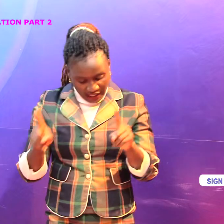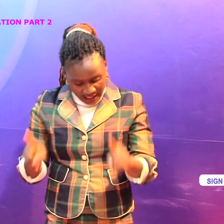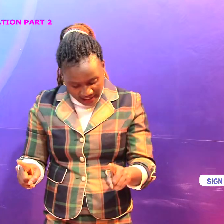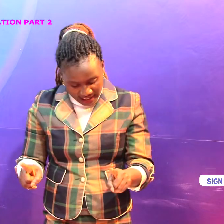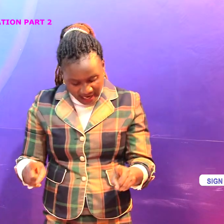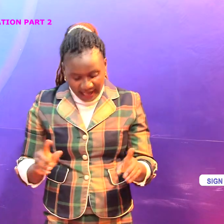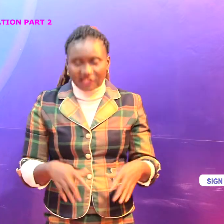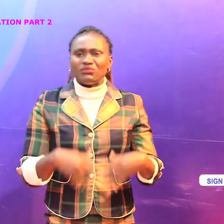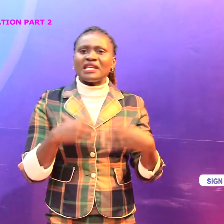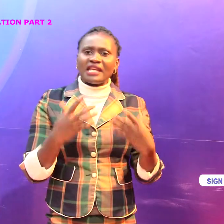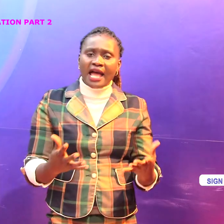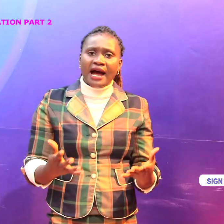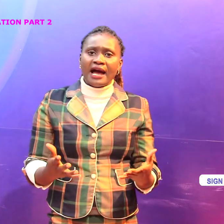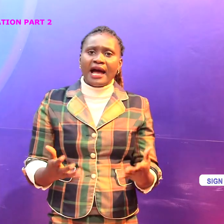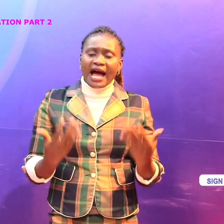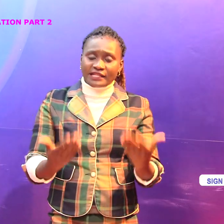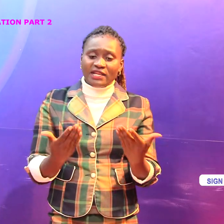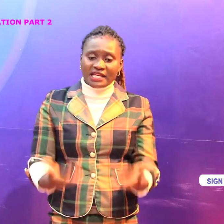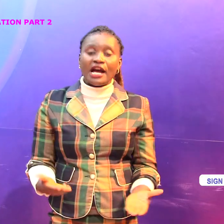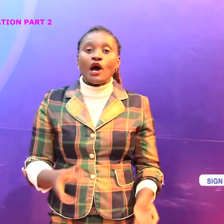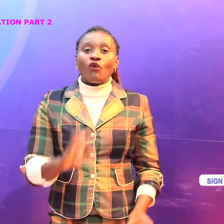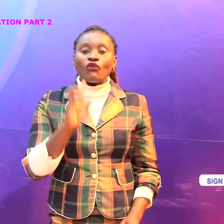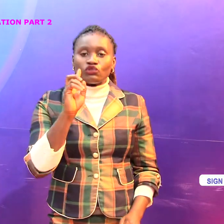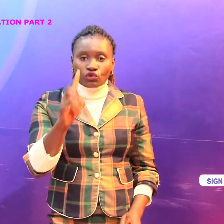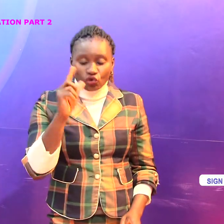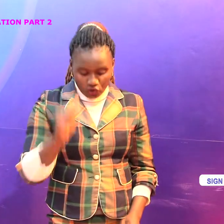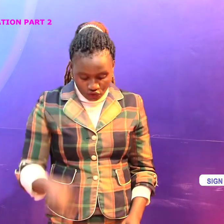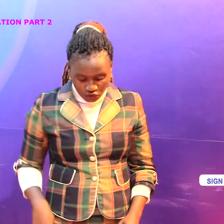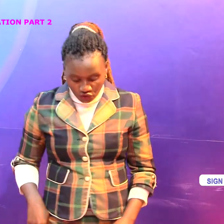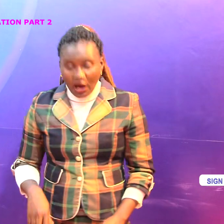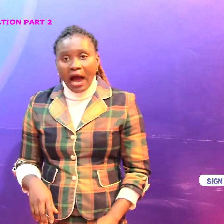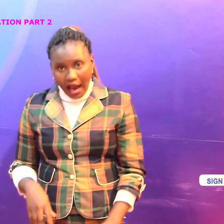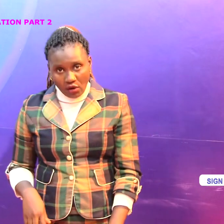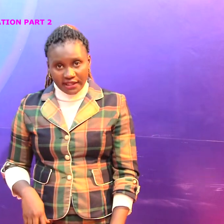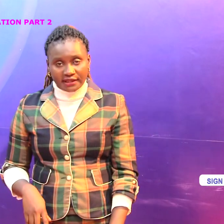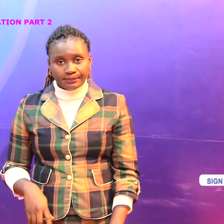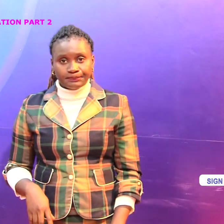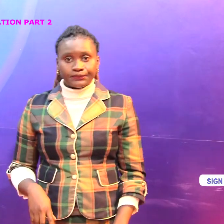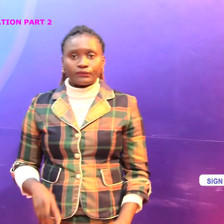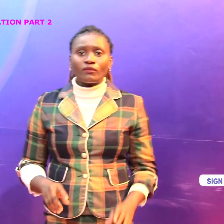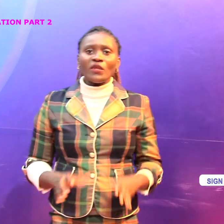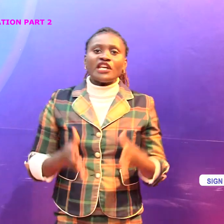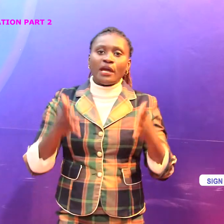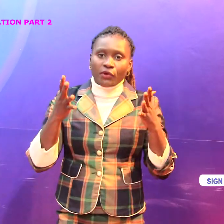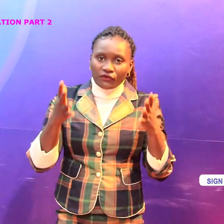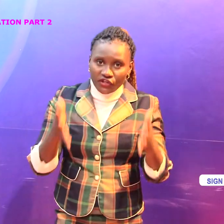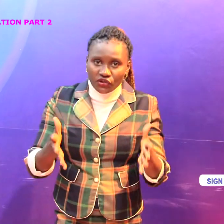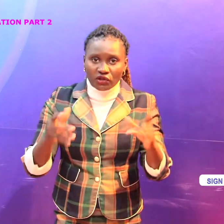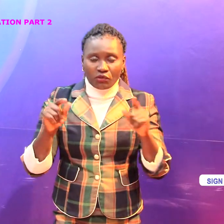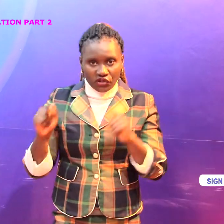commissioner has been here for 2 hours. The provincial